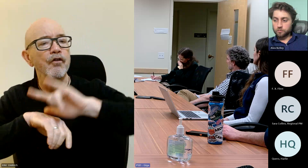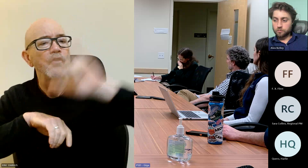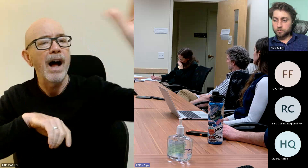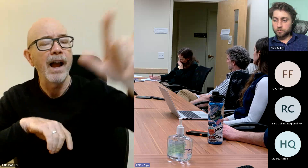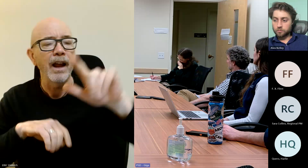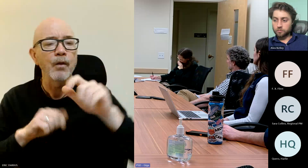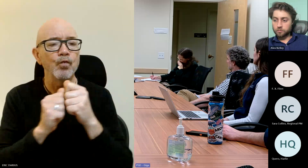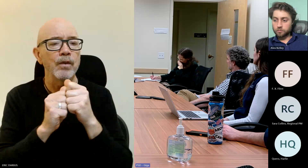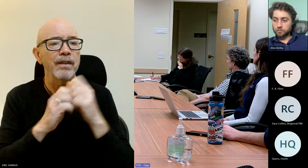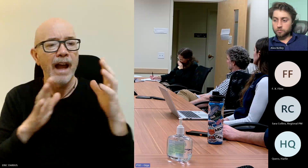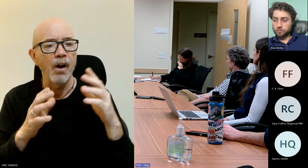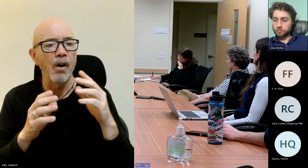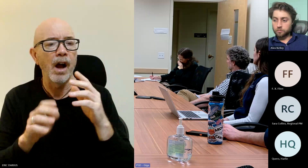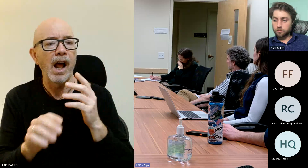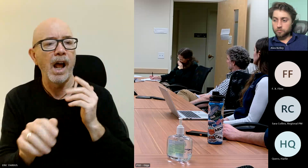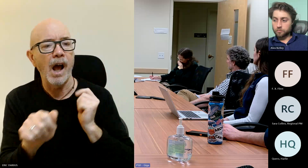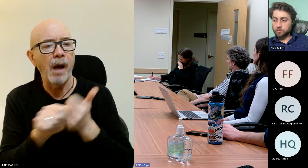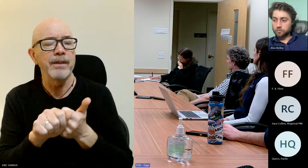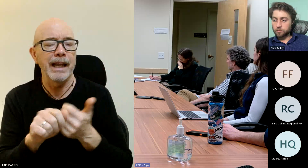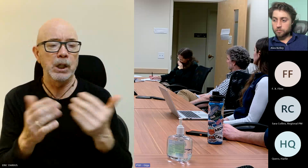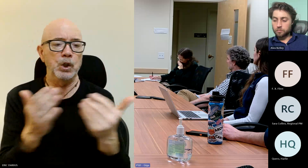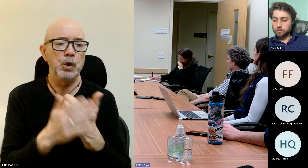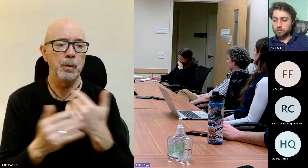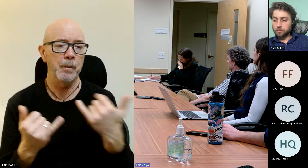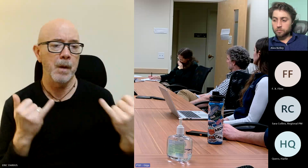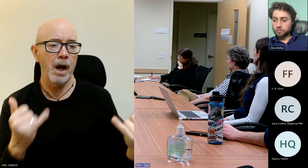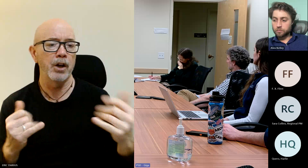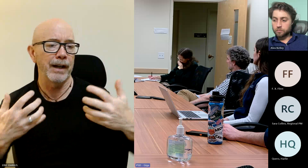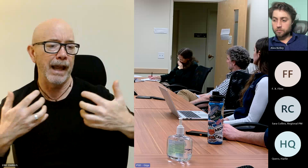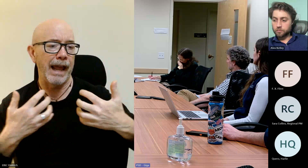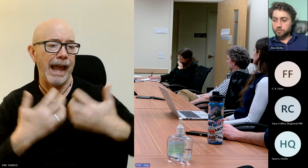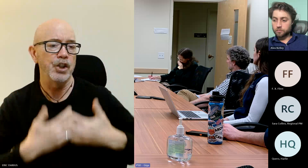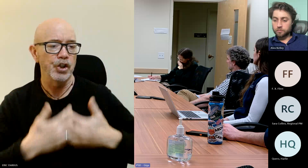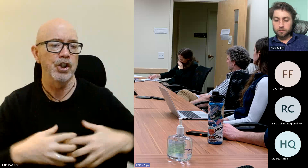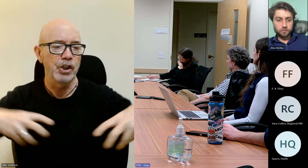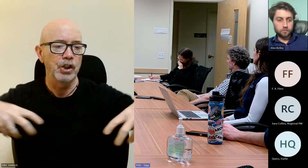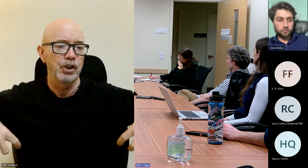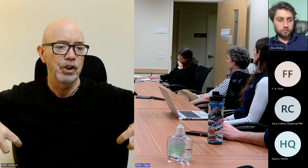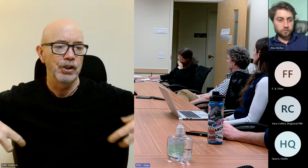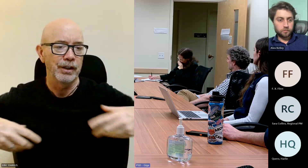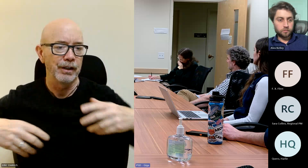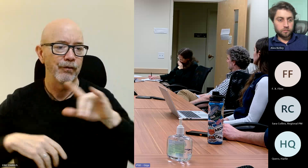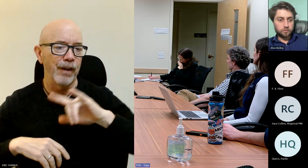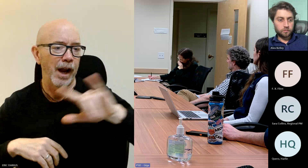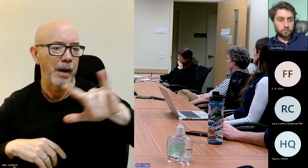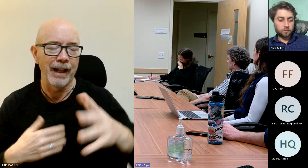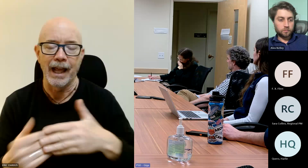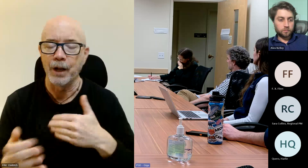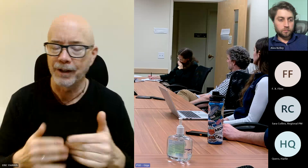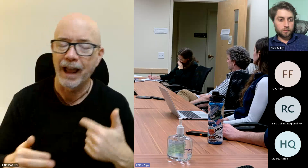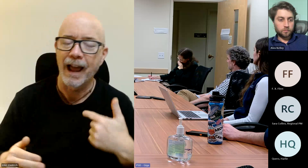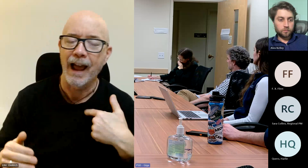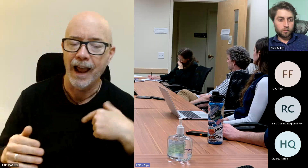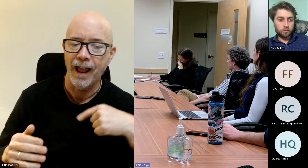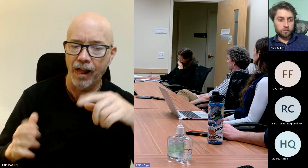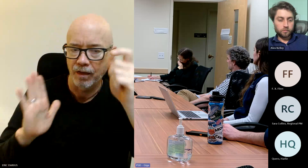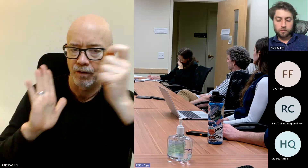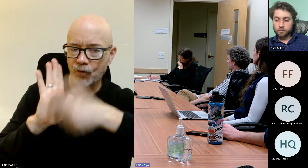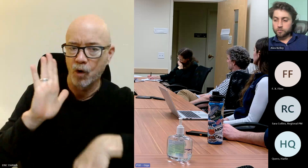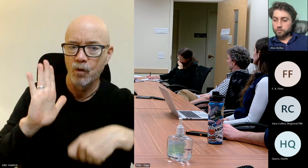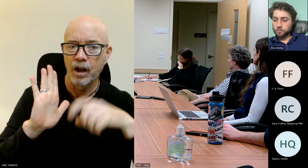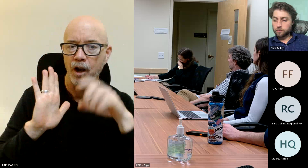a lot of shared responsibility there. So I've made a graphic of that concept, but I won't